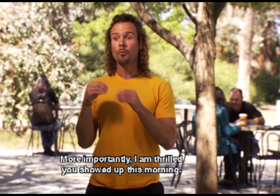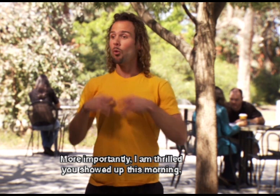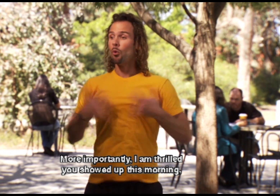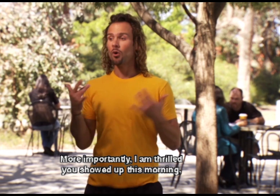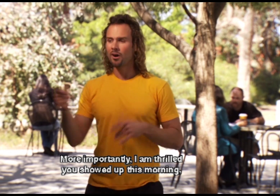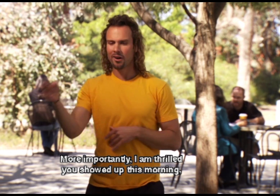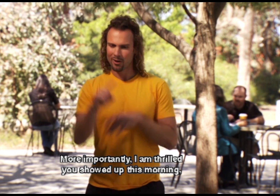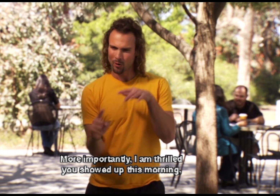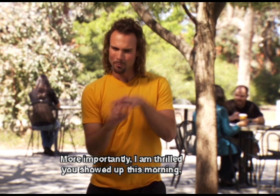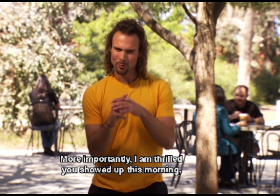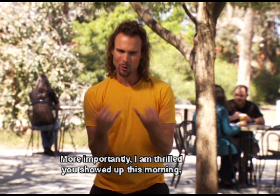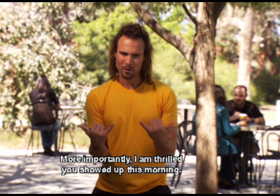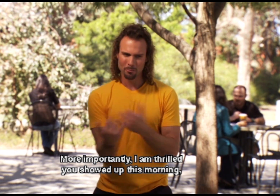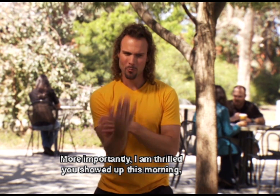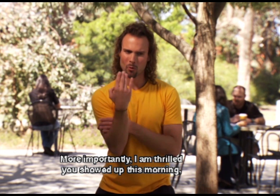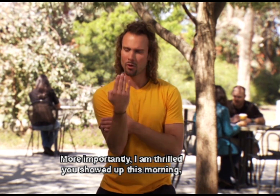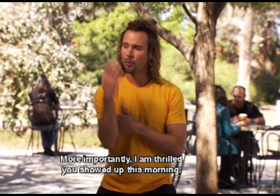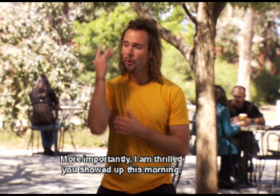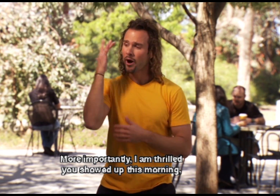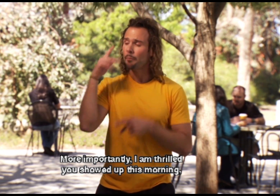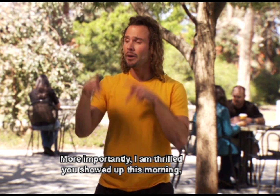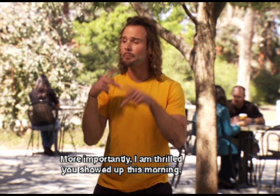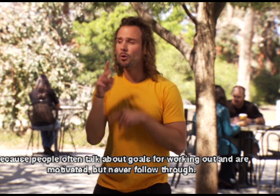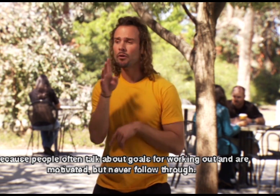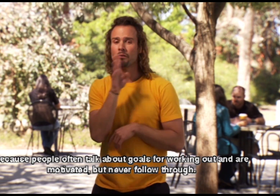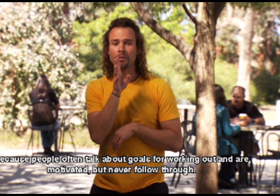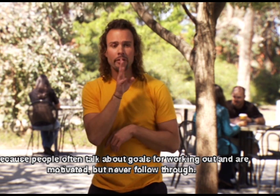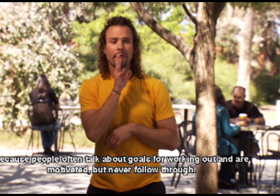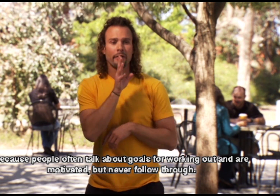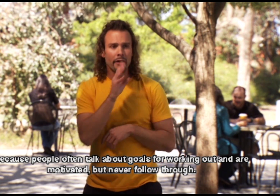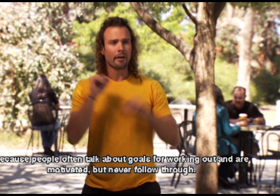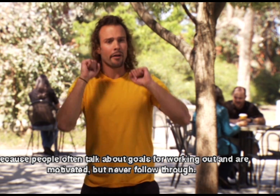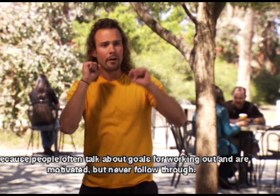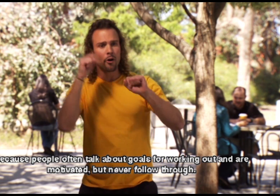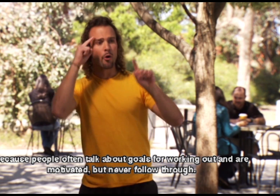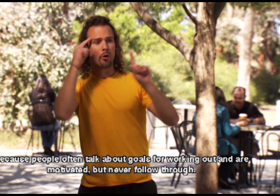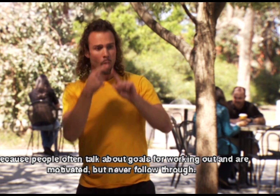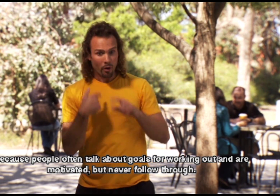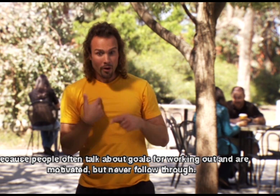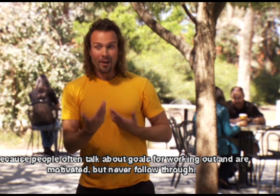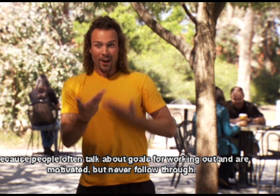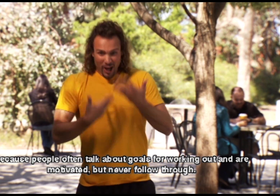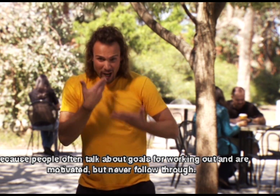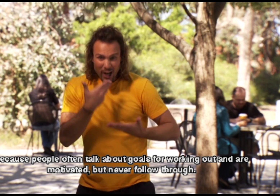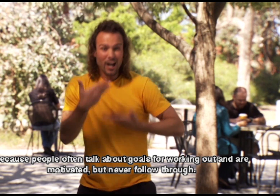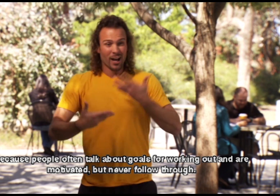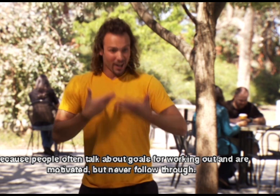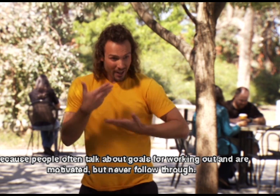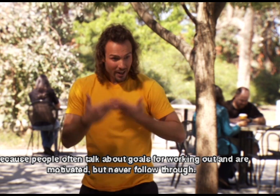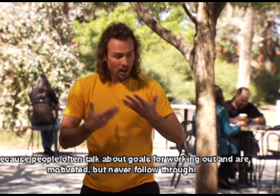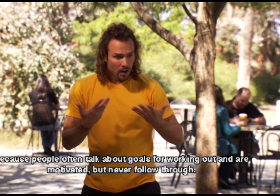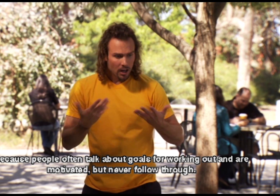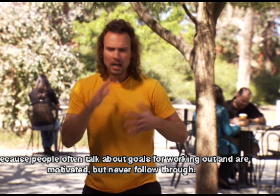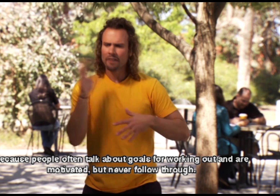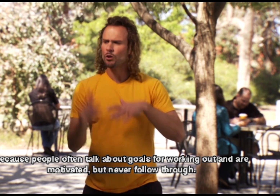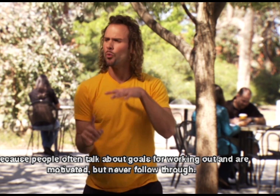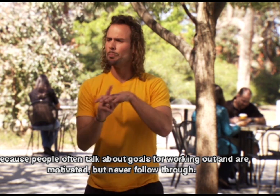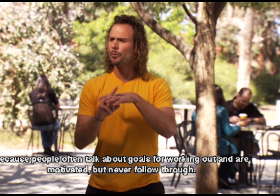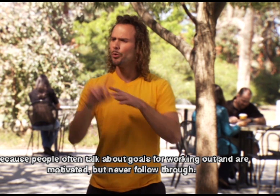More importantly, I'm thrilled you showed up this morning because people often talk about goals for working out and are motivated but never follow